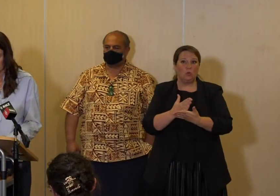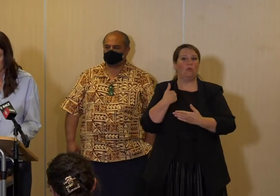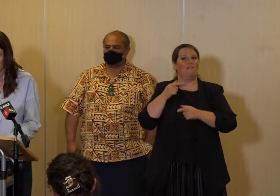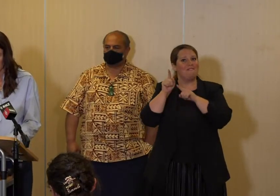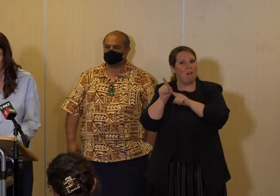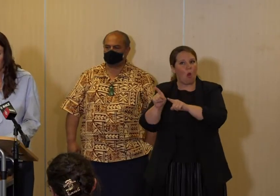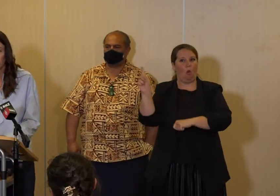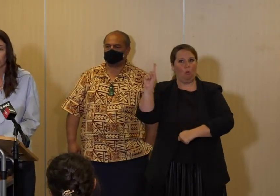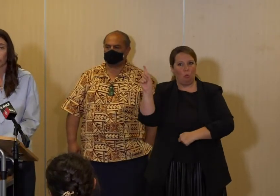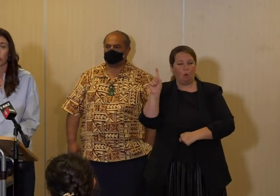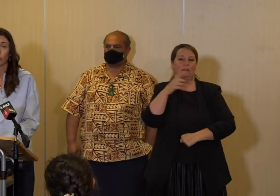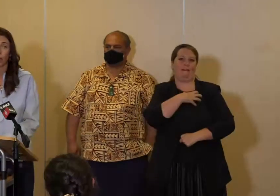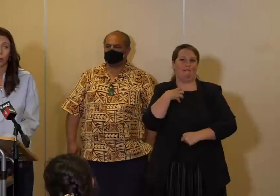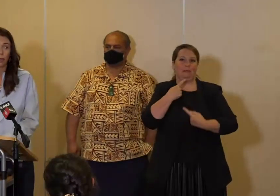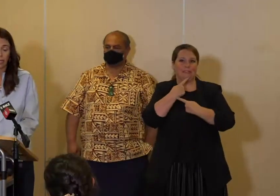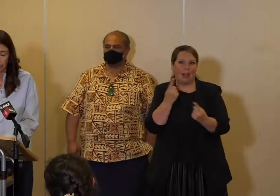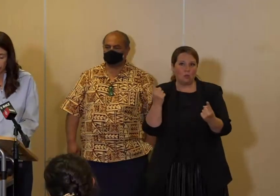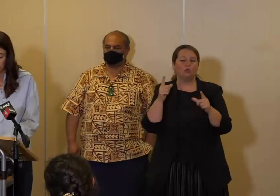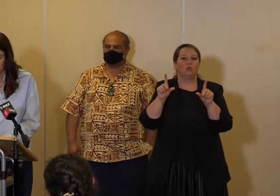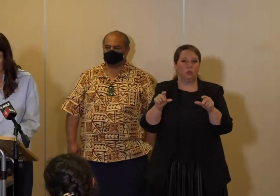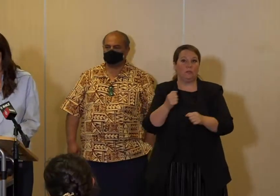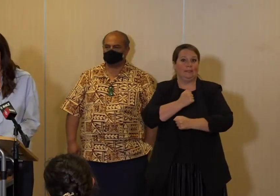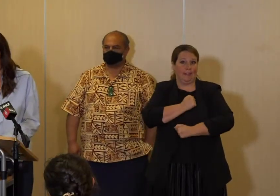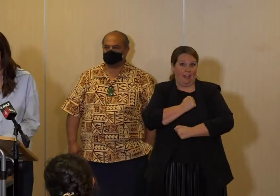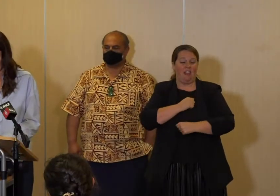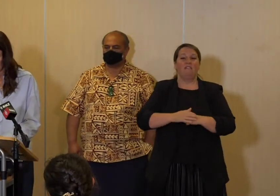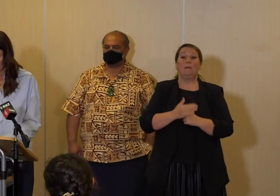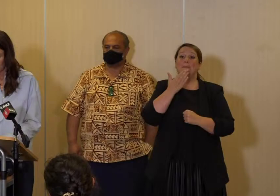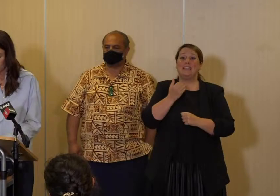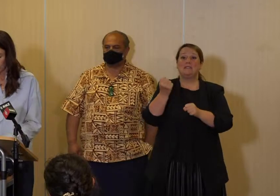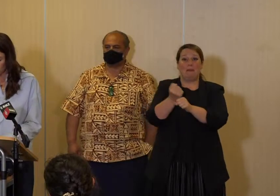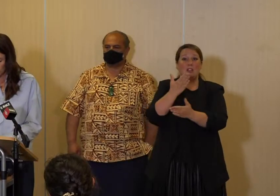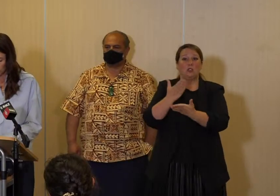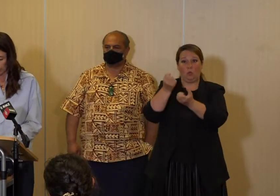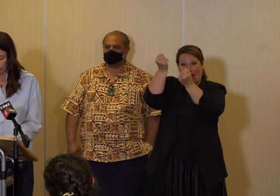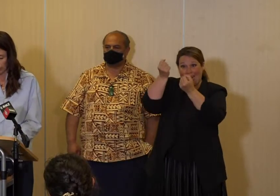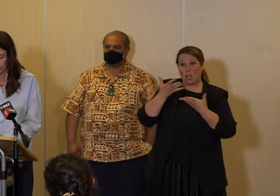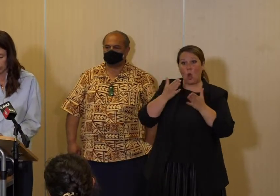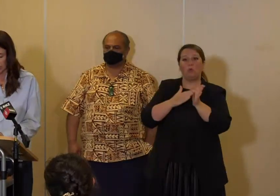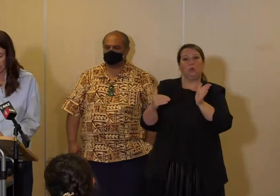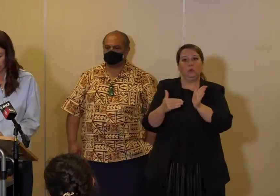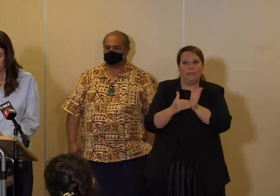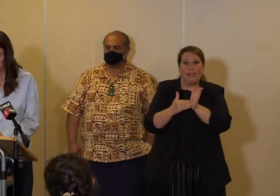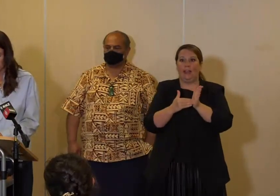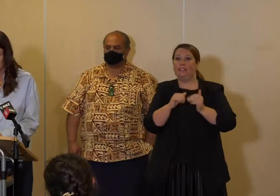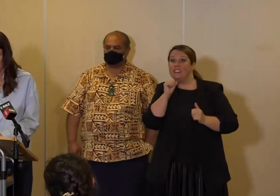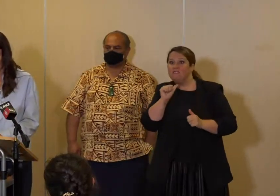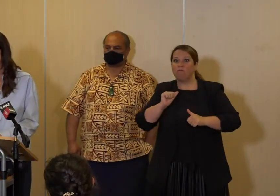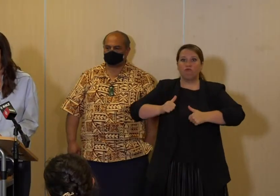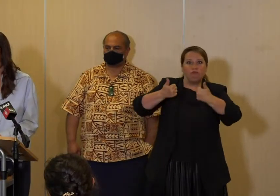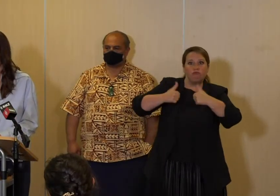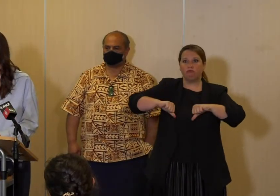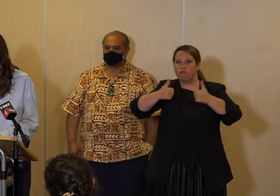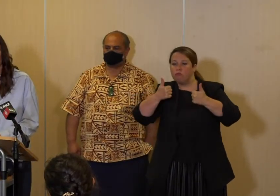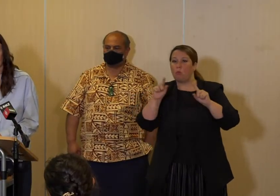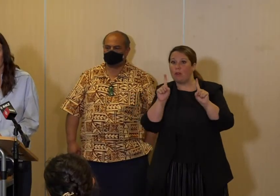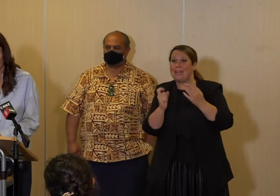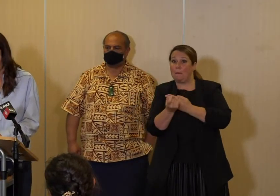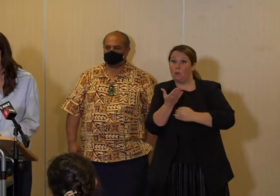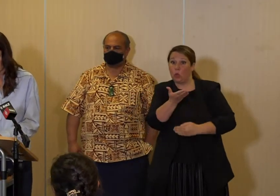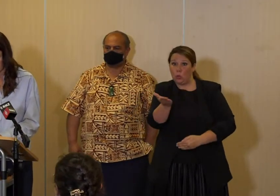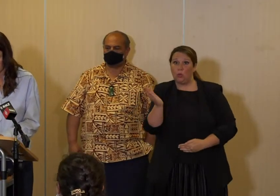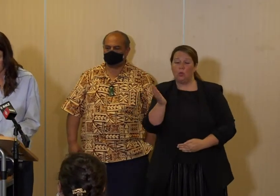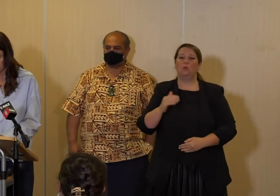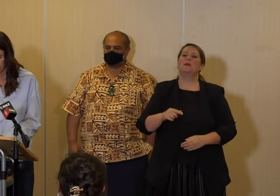in New Zealand informed of your well-being if you can. We also recommend that you stay informed of developments by monitoring